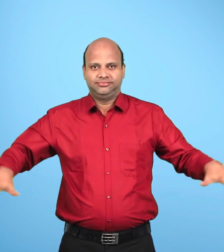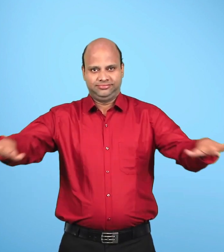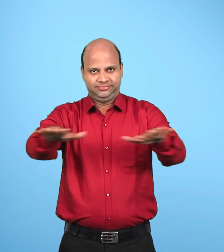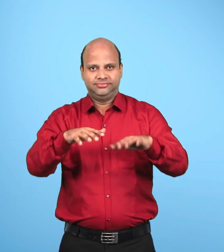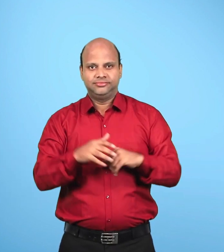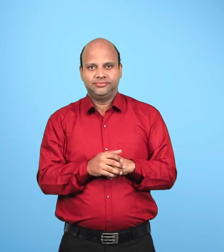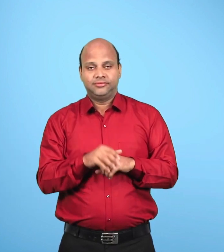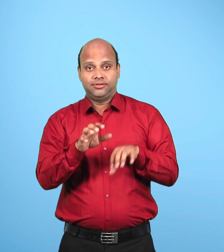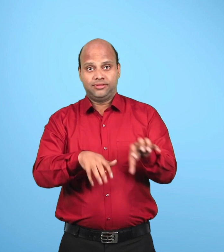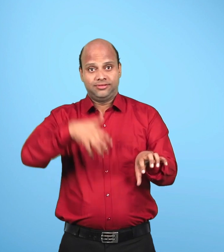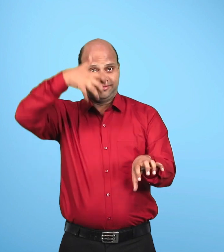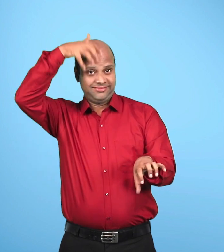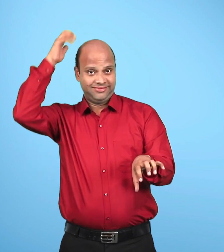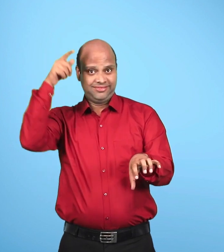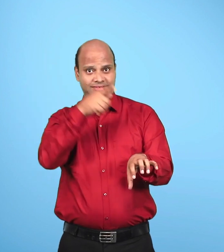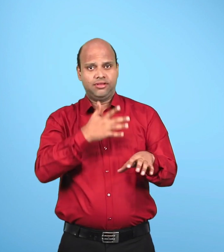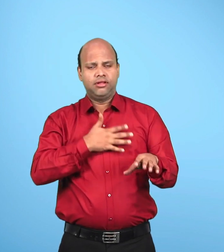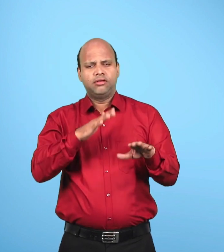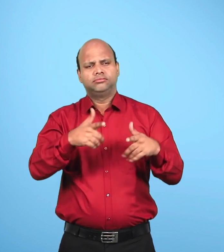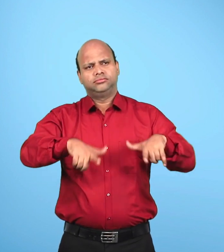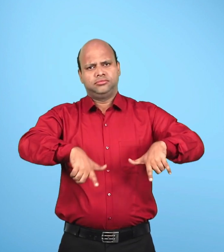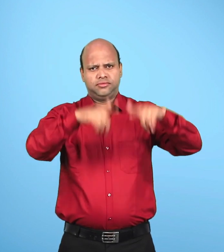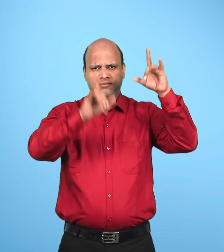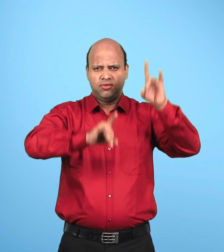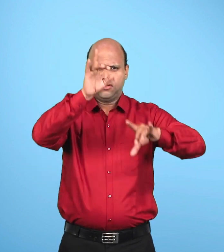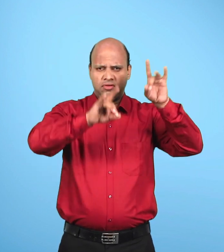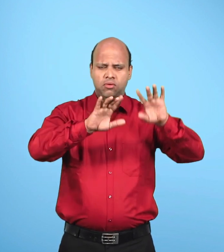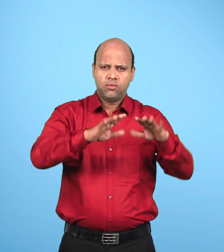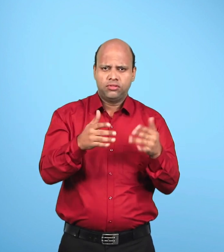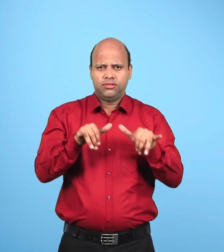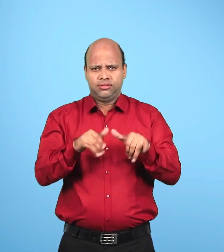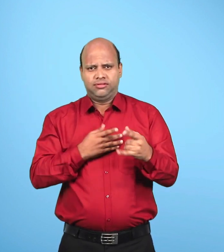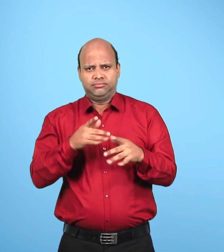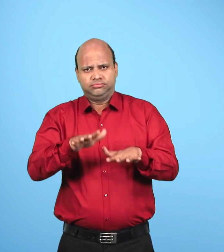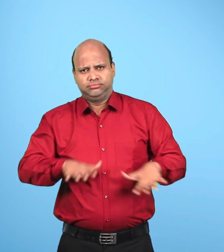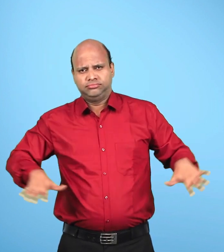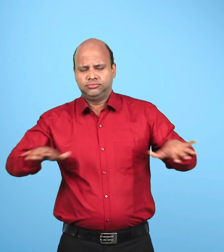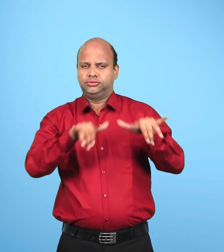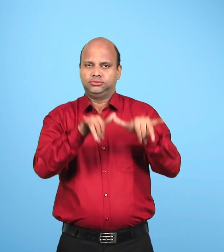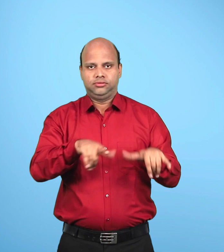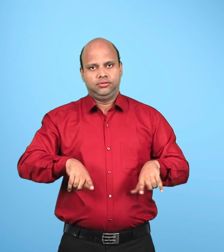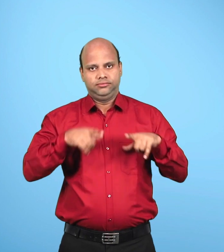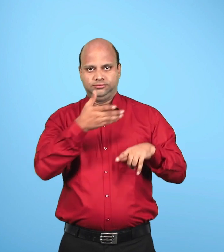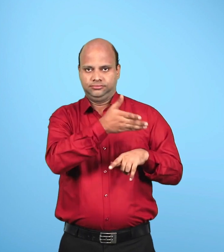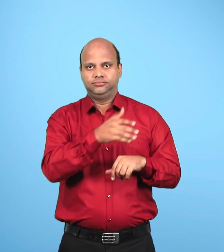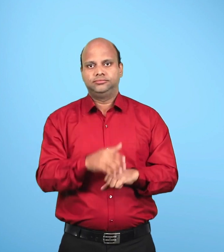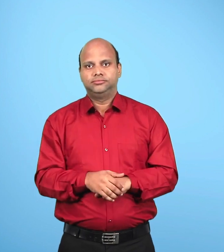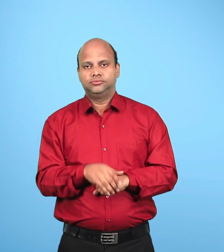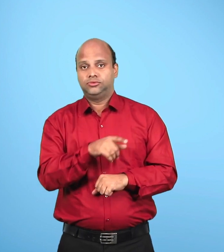Grasslands. A lion lives in a forest or a grassland and is a strong animal that can hunt